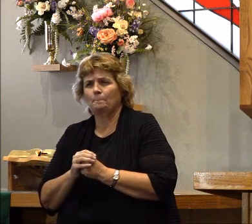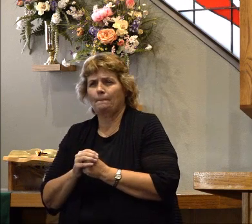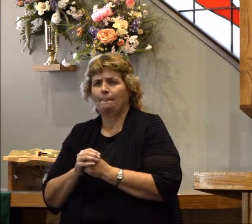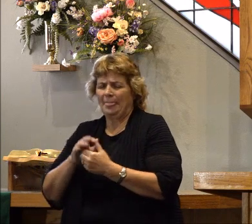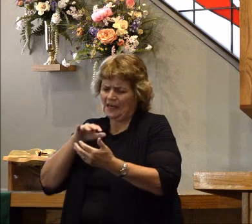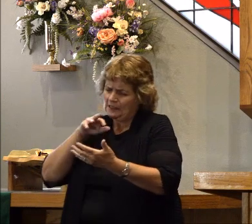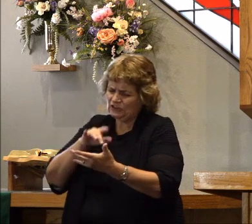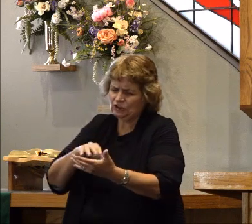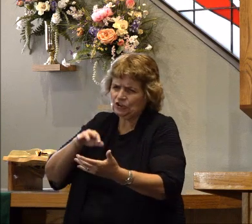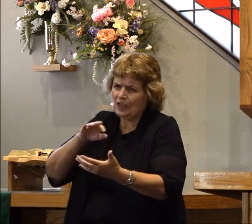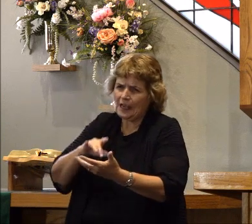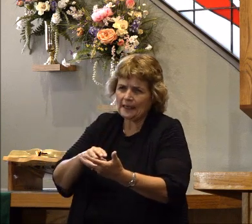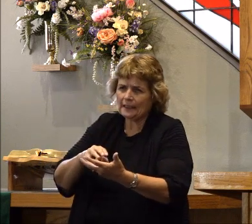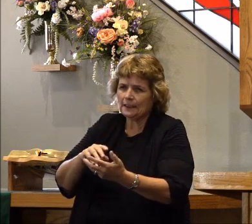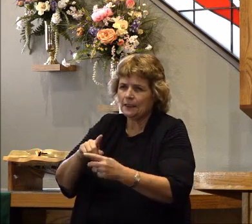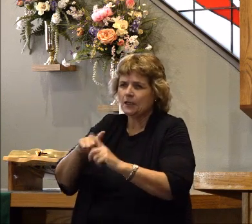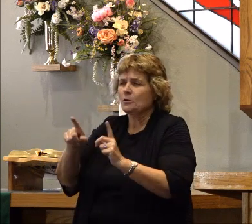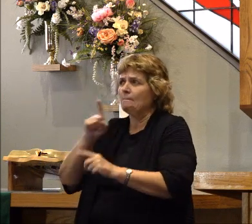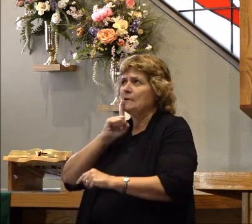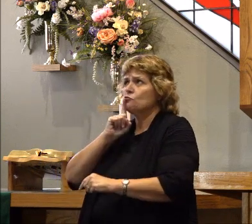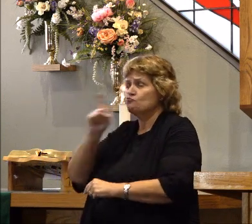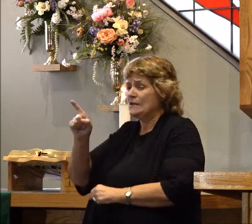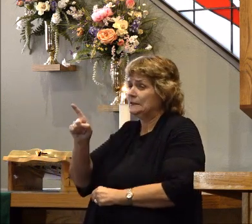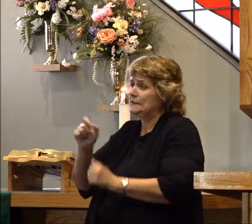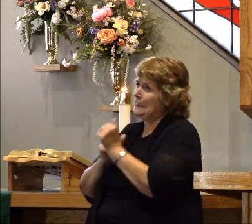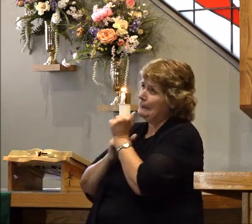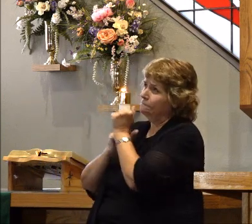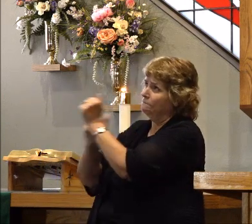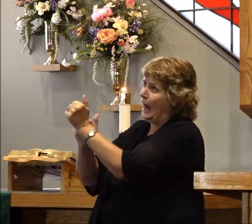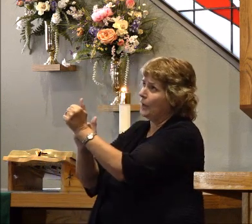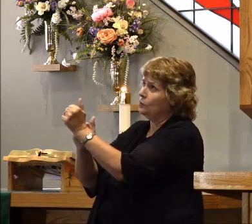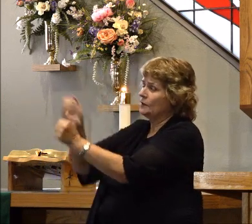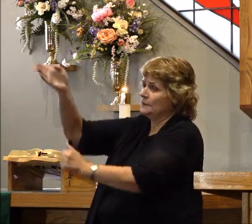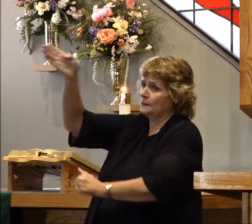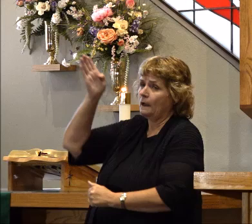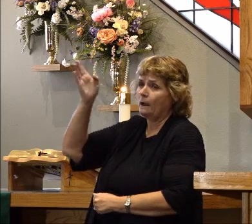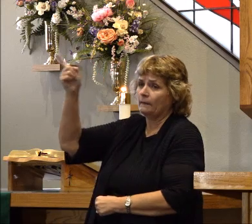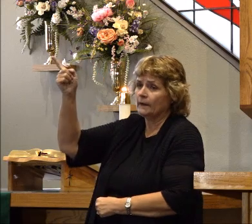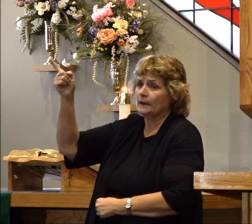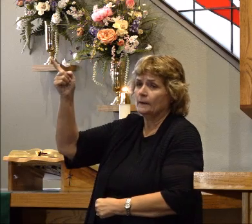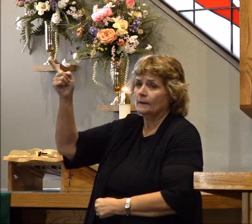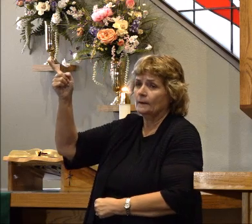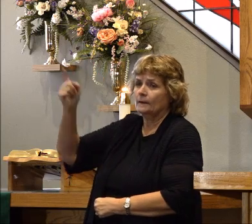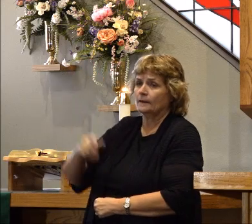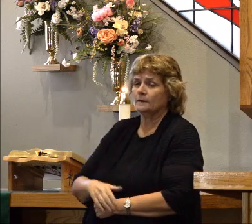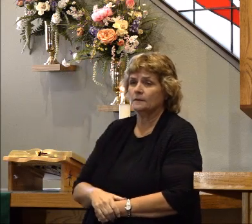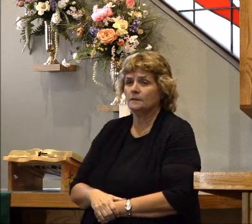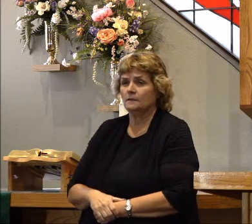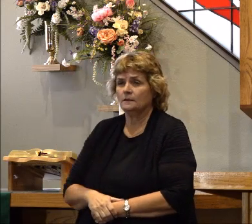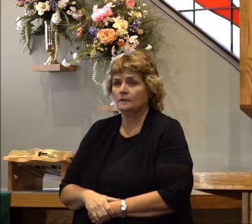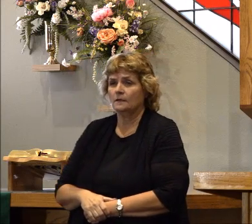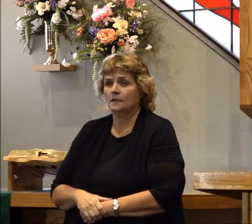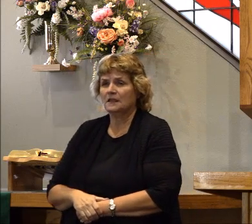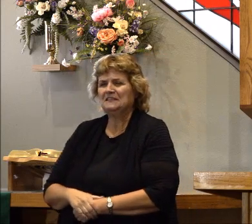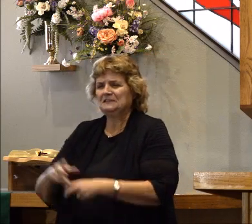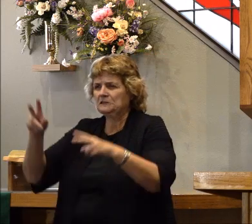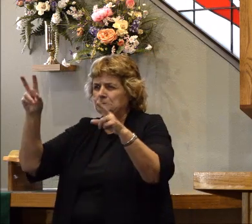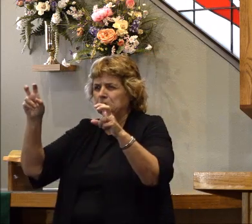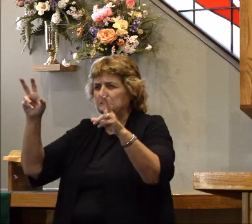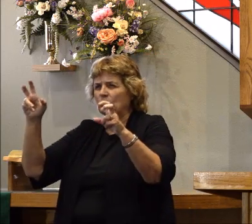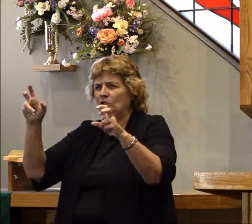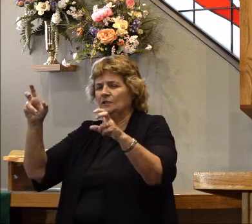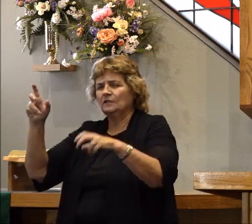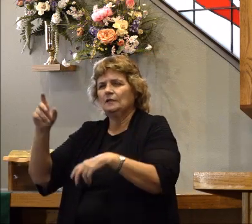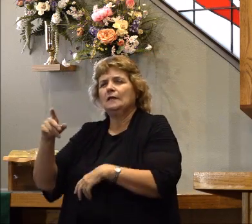really a chasing after or following God. A theology of the cross or